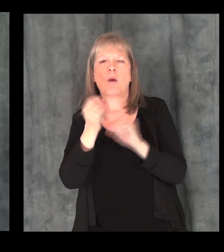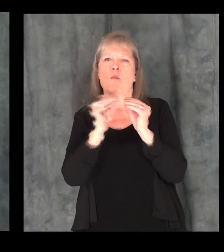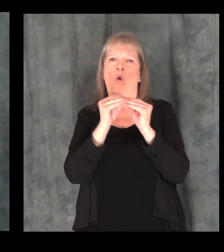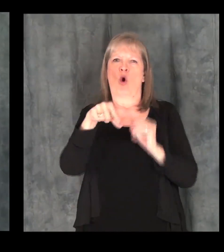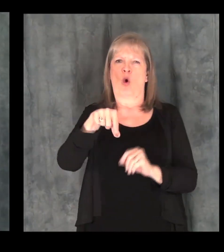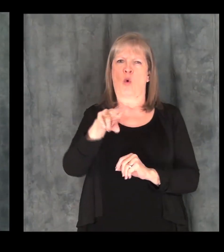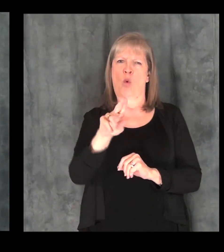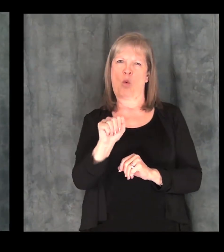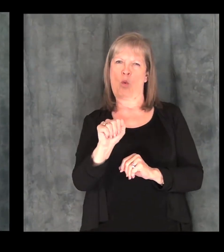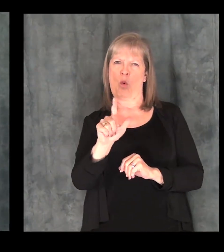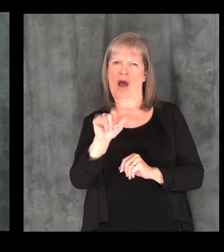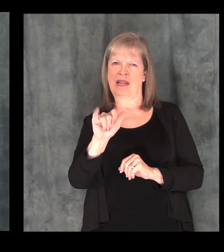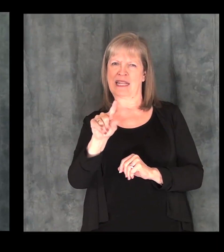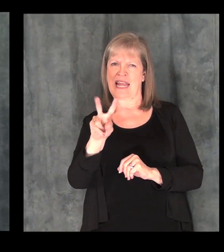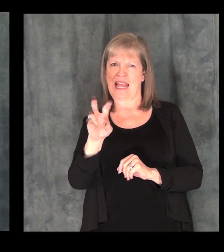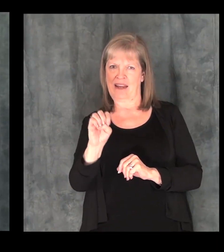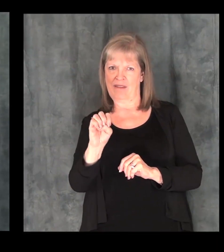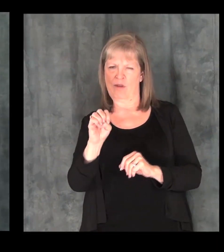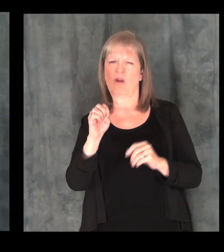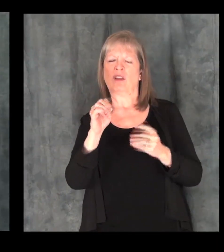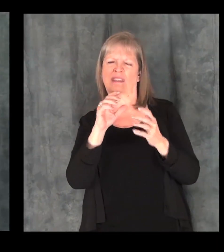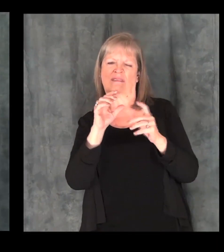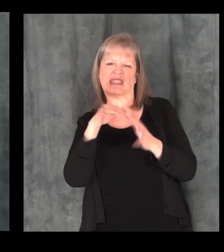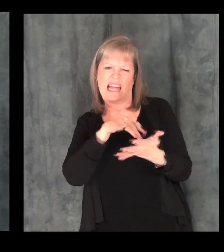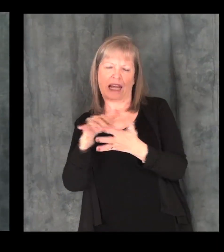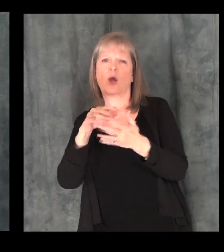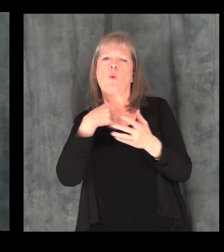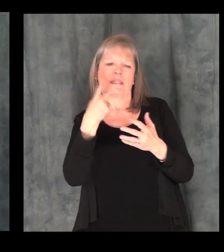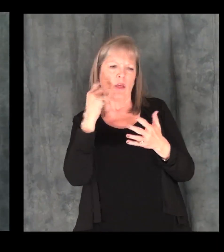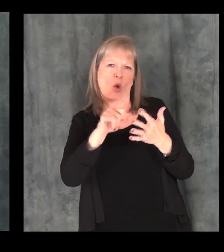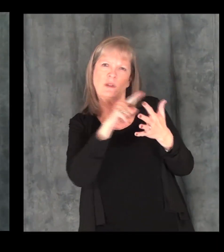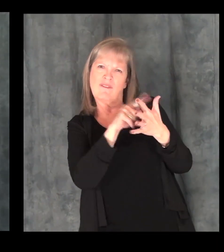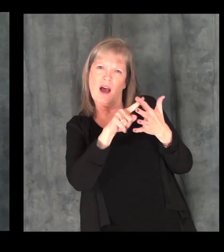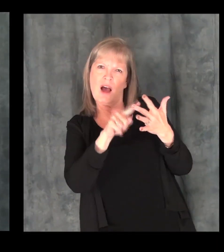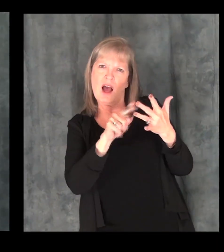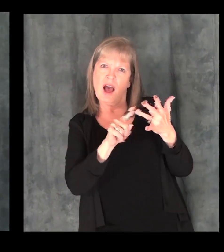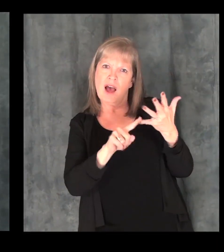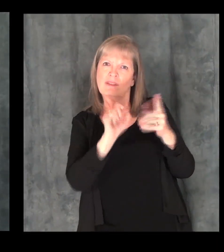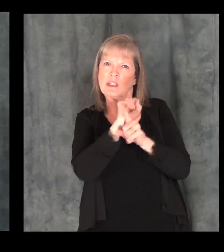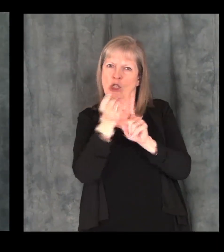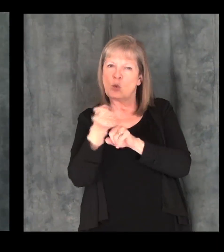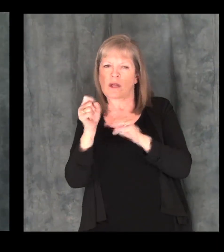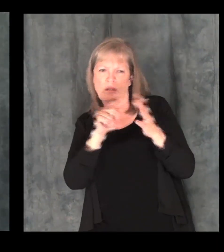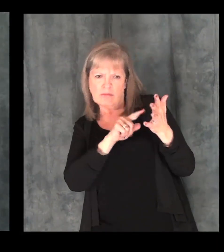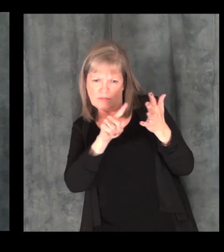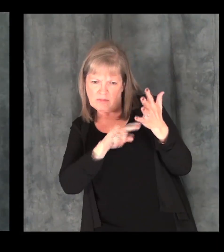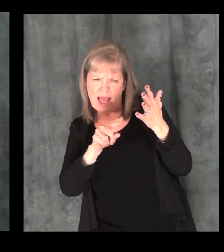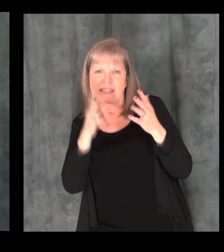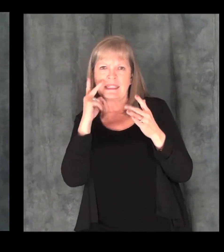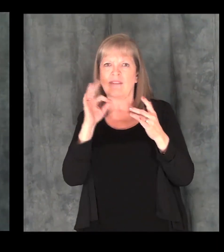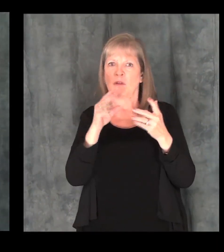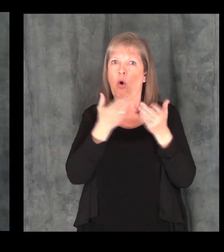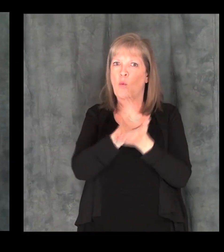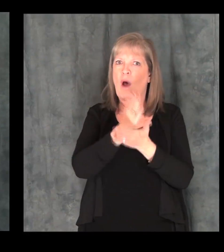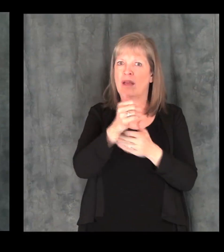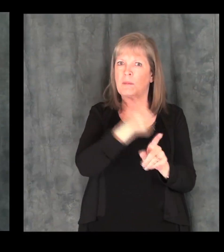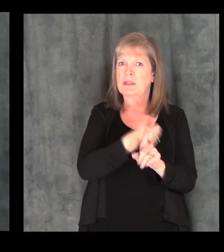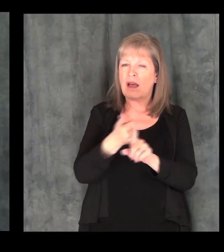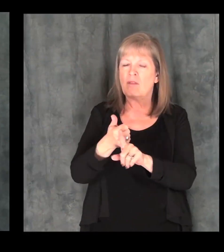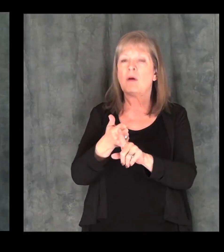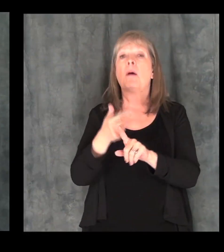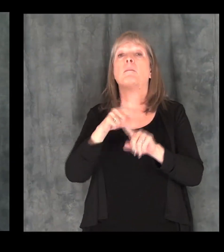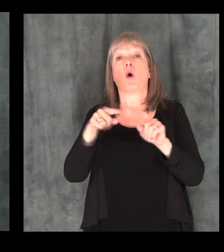within each of the 5 scenarios as a kind of case study within its own right. But we did develop each